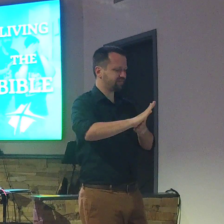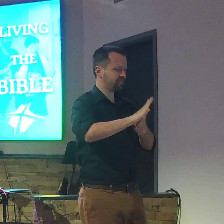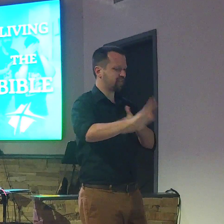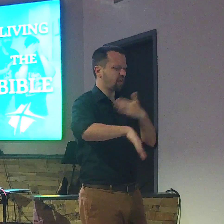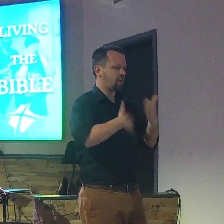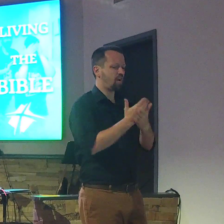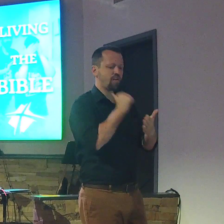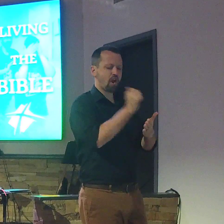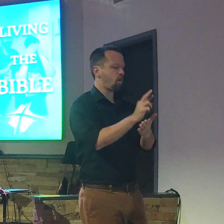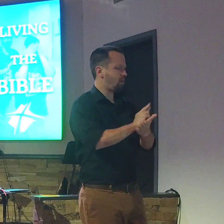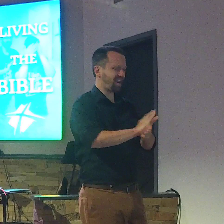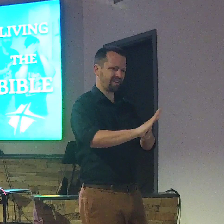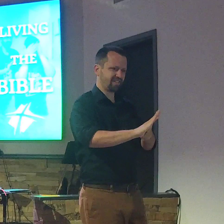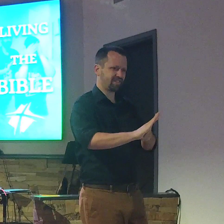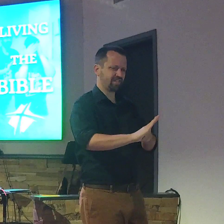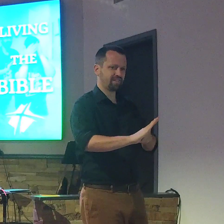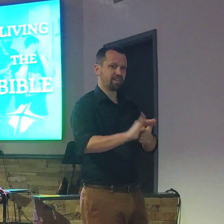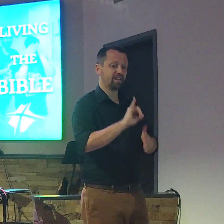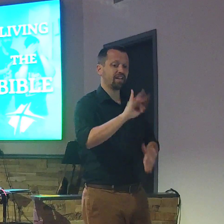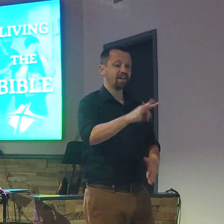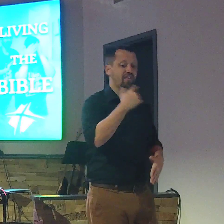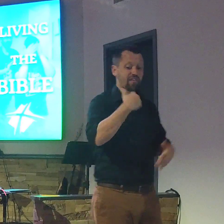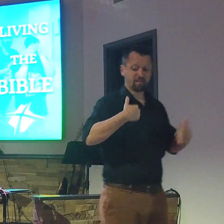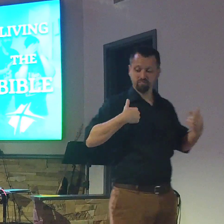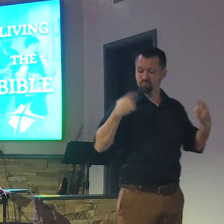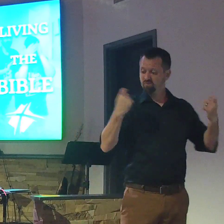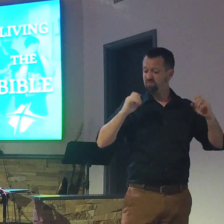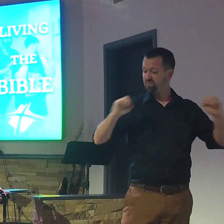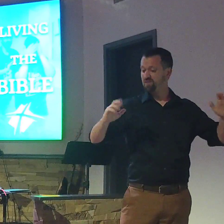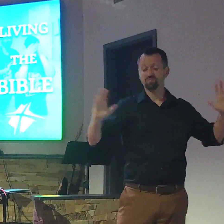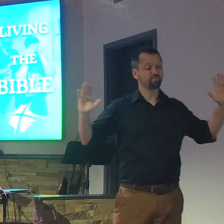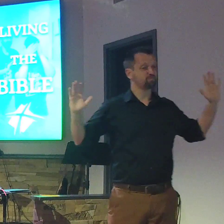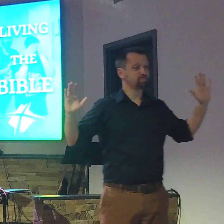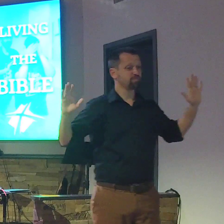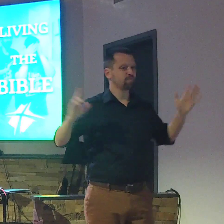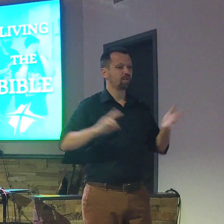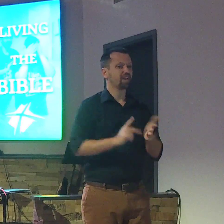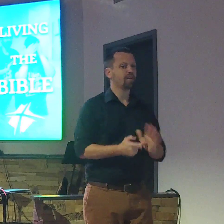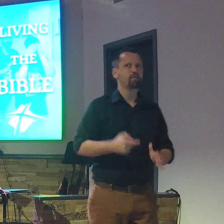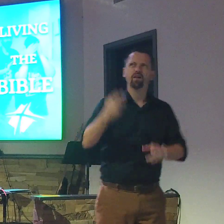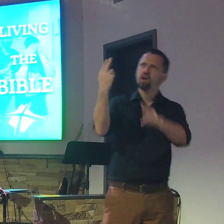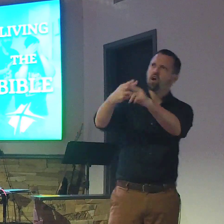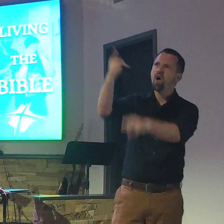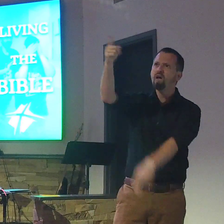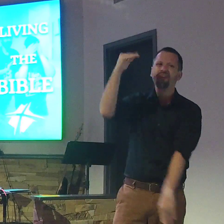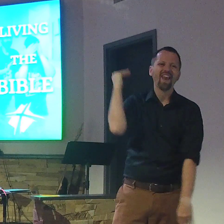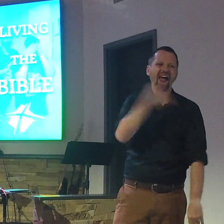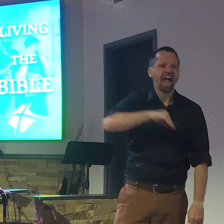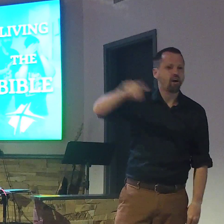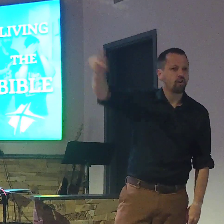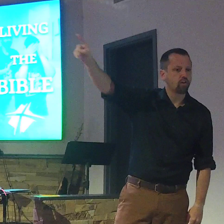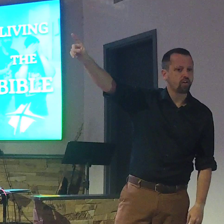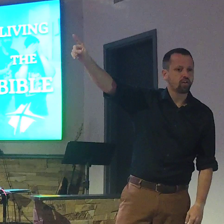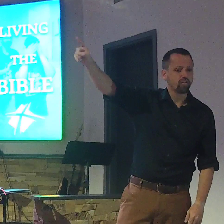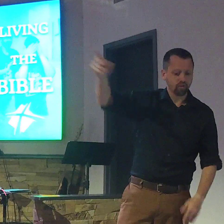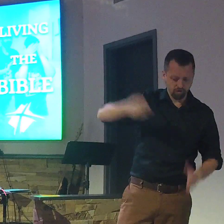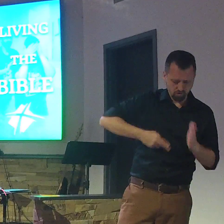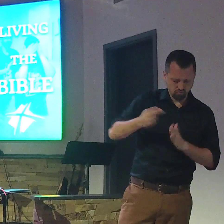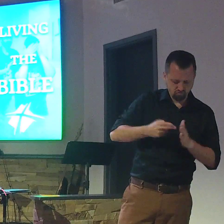unrighteousness. If we say that we've not sinned, we make him a liar. And the truth is not in